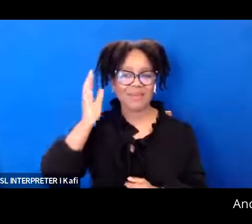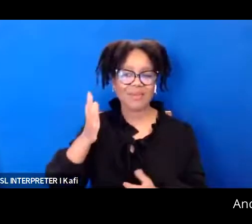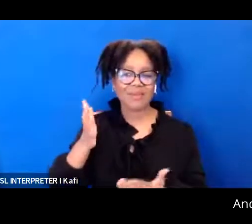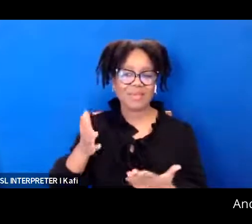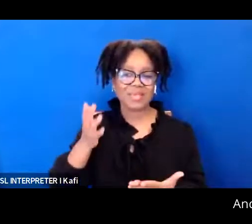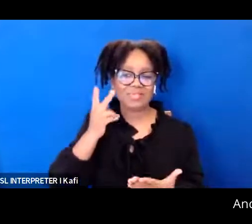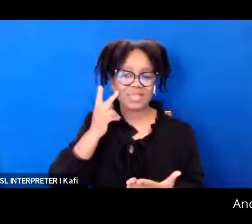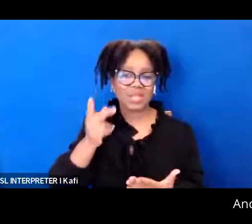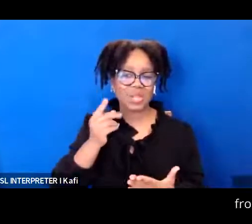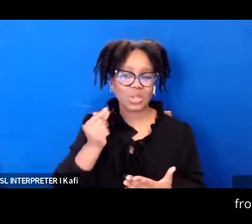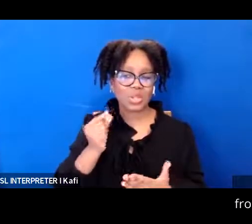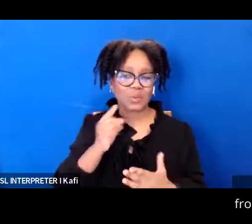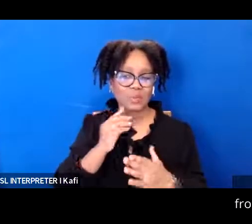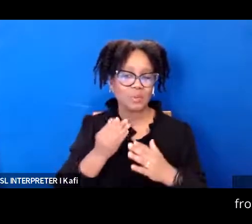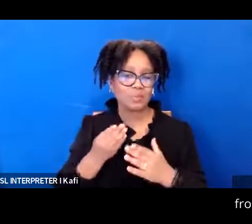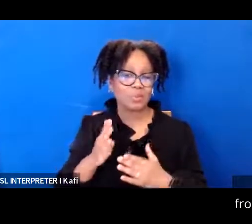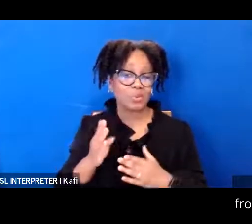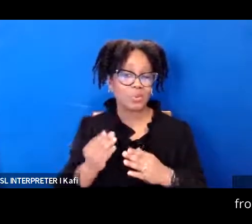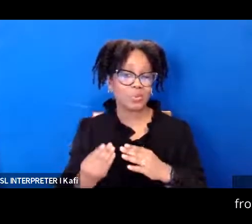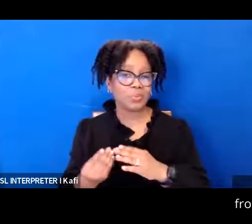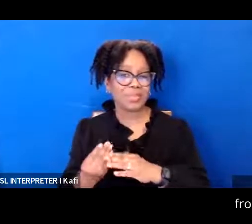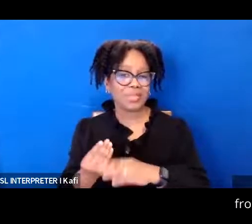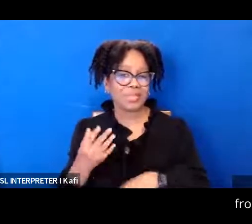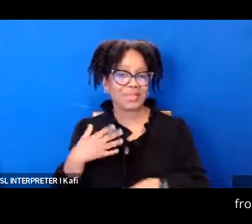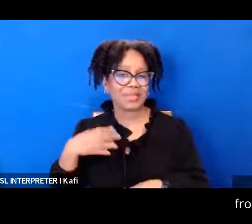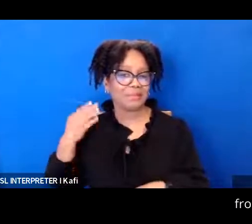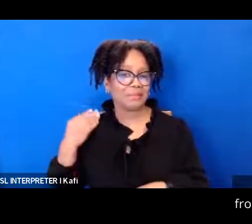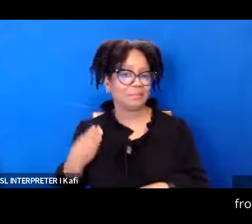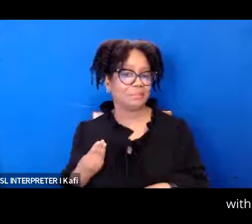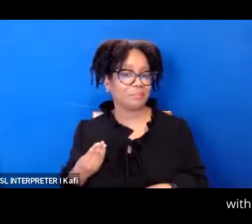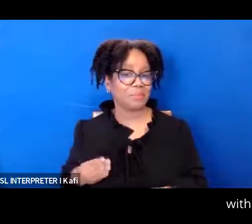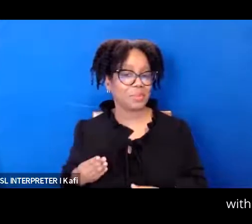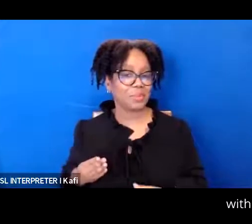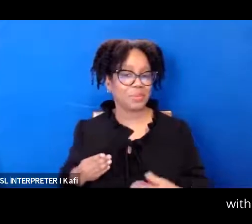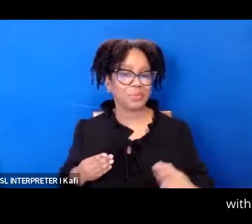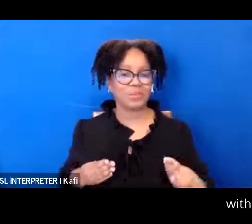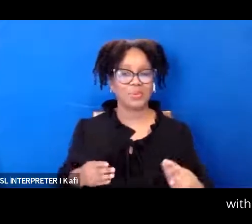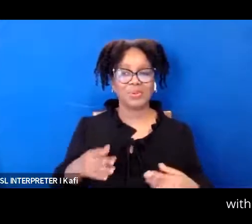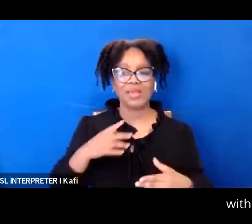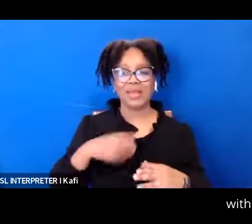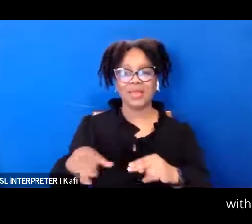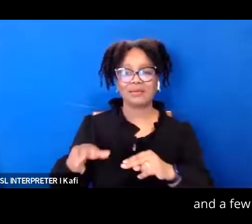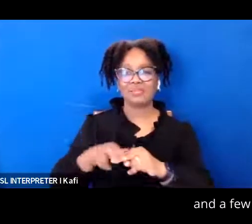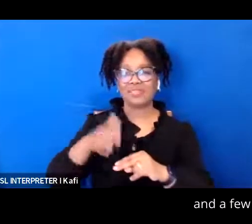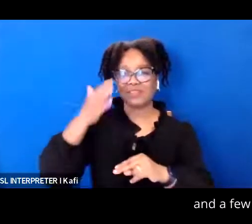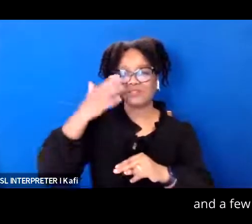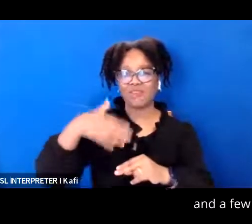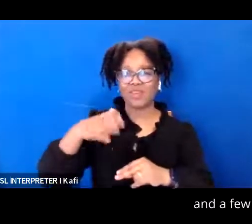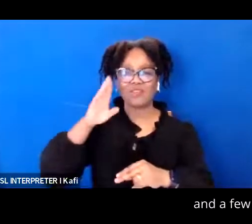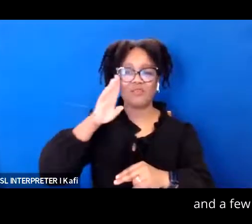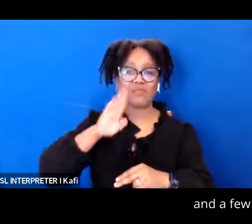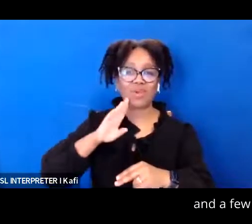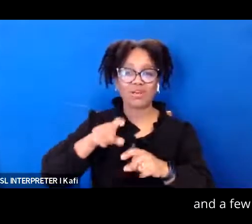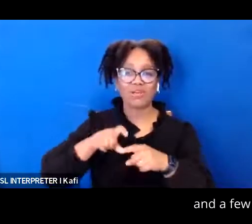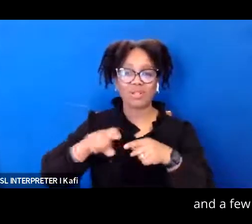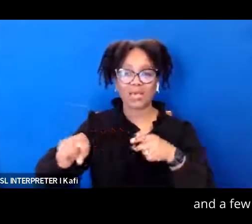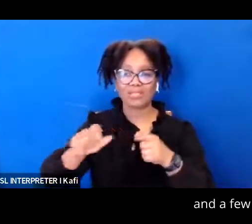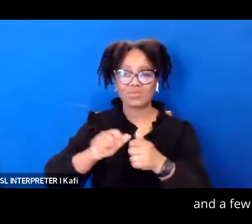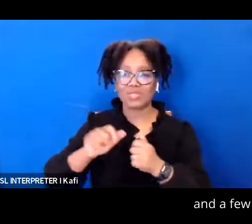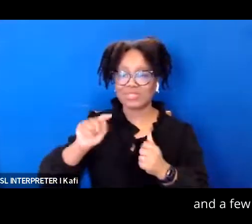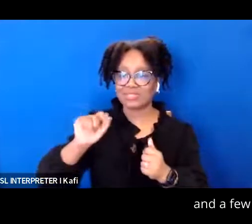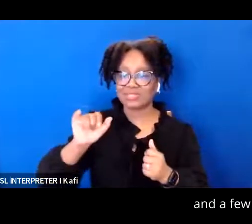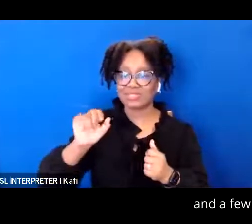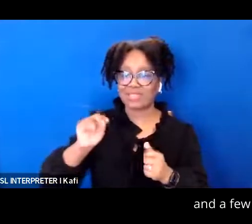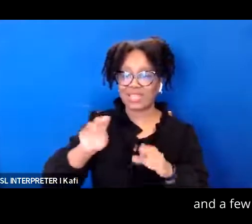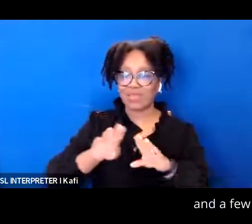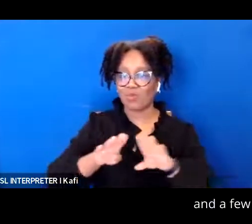and in the background i'm just sitting in front of a brown closet with a tan wall to the side and a few clothes on